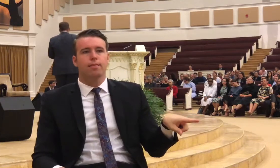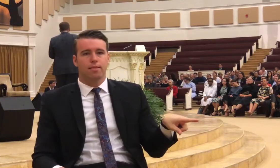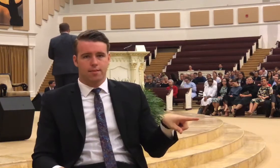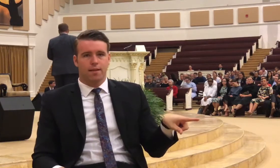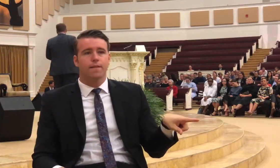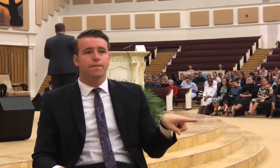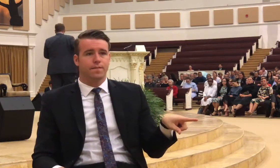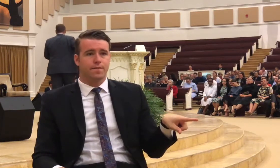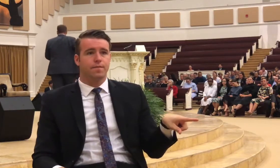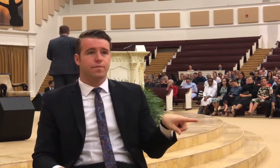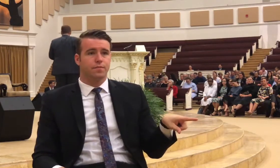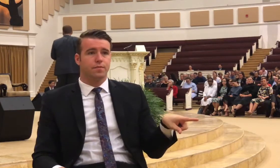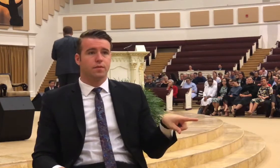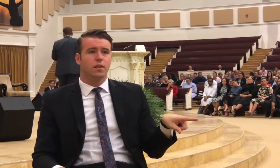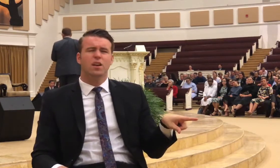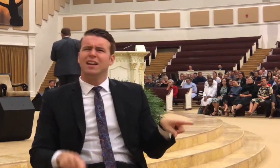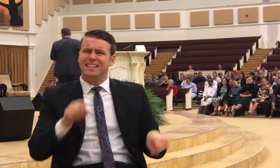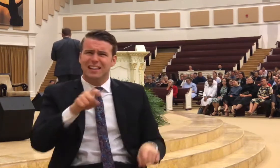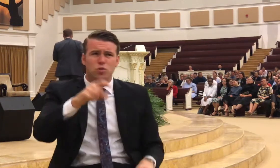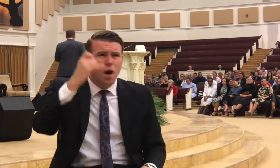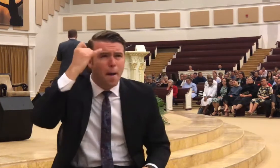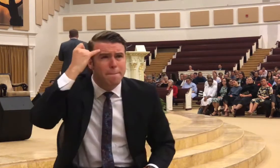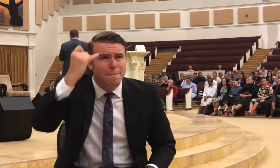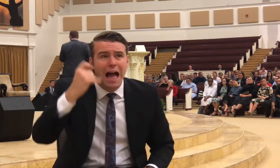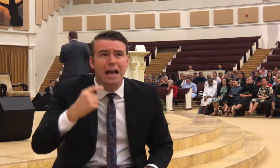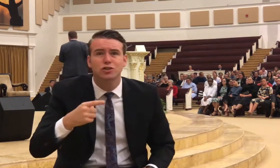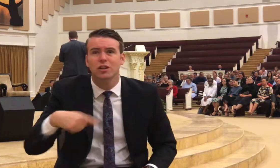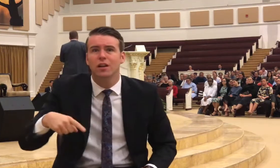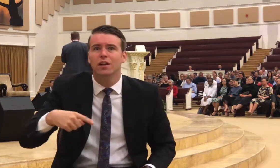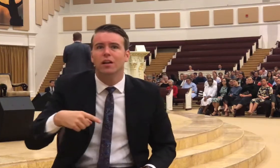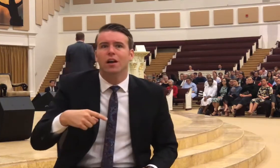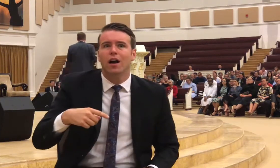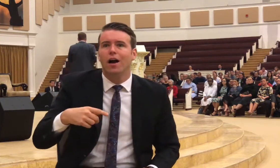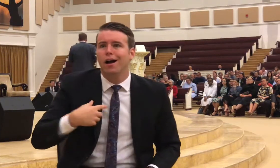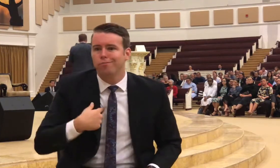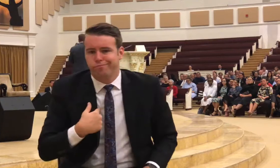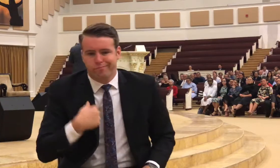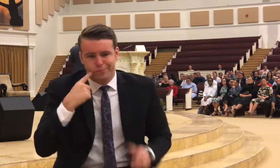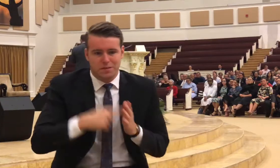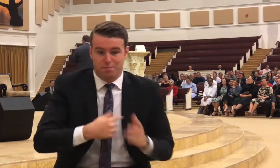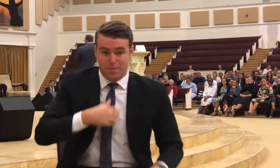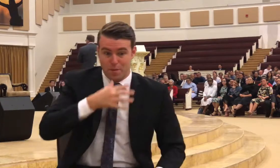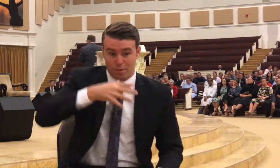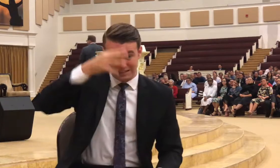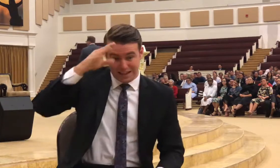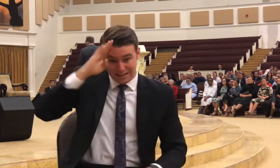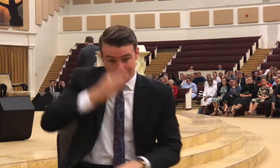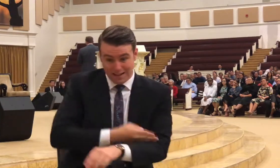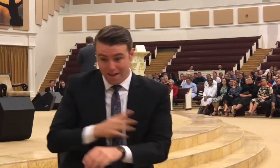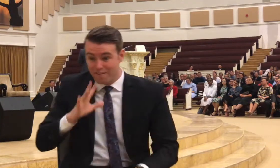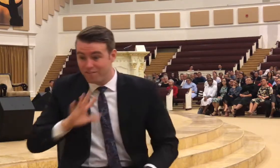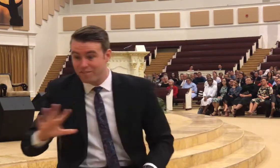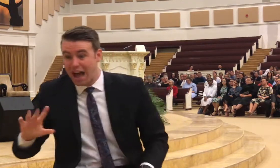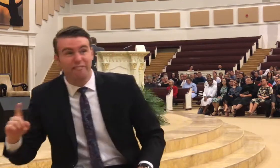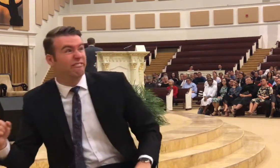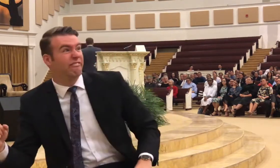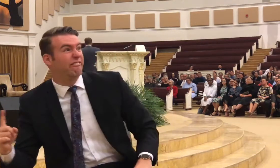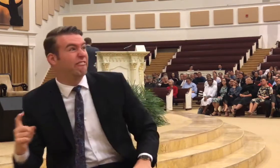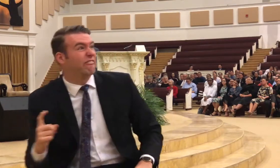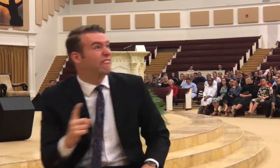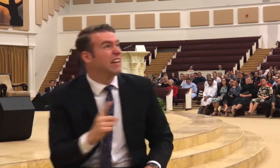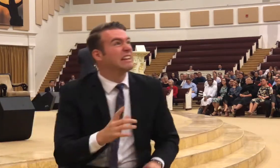with. You won't have to worry. What, can you imagine being those parents where there was their five-year-old kid went and knocked over that